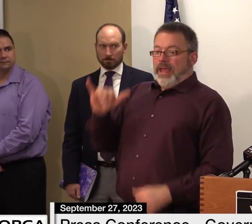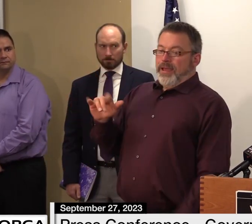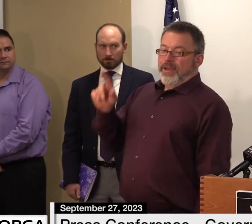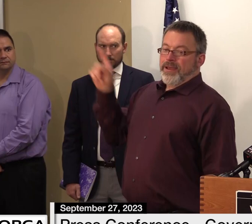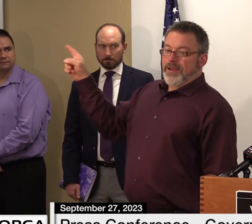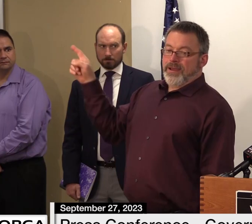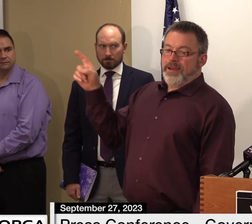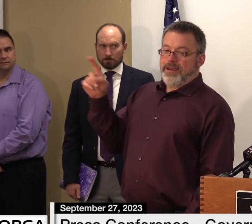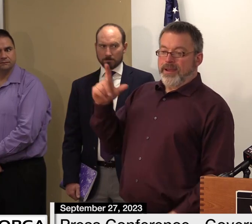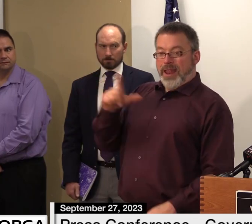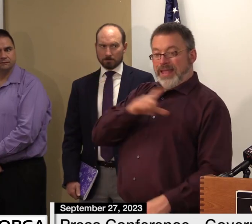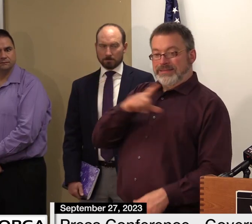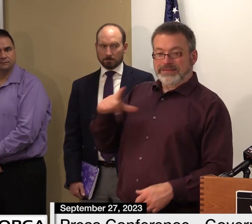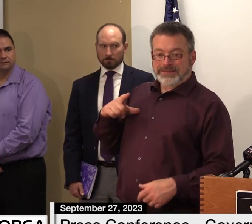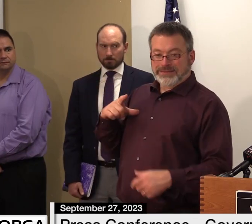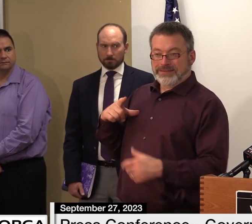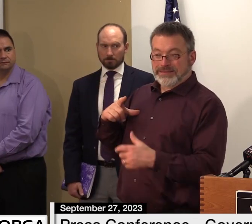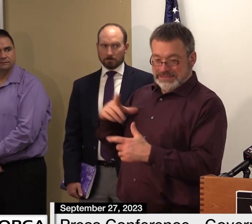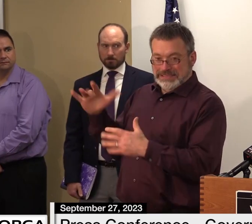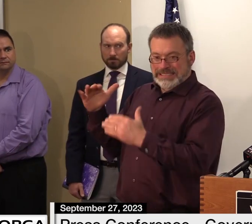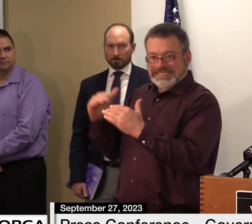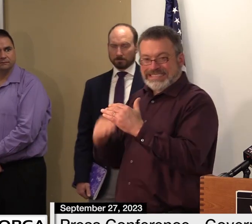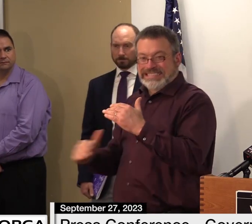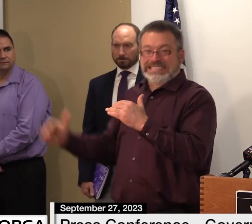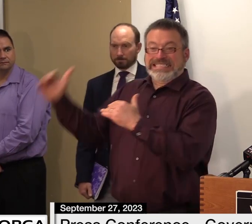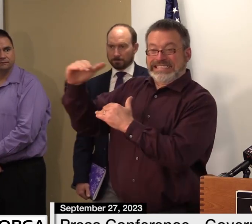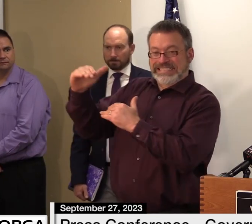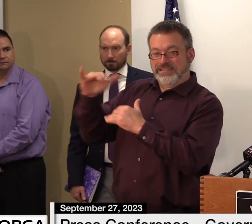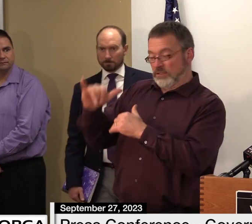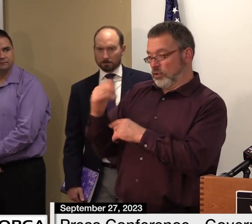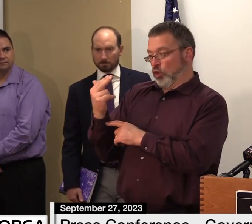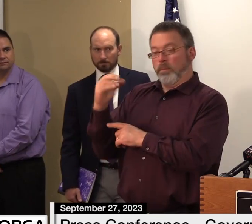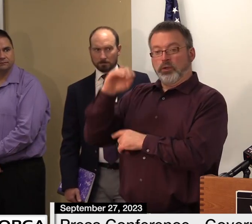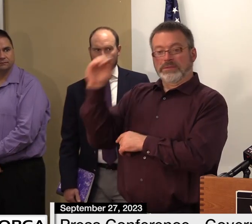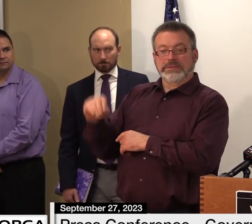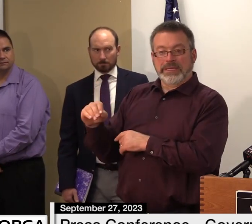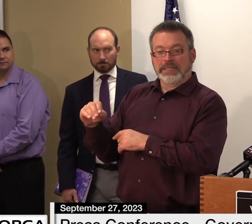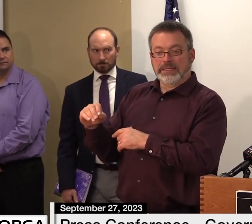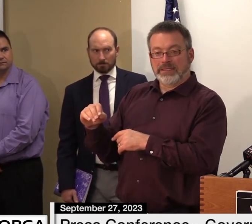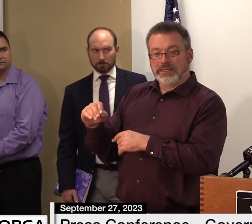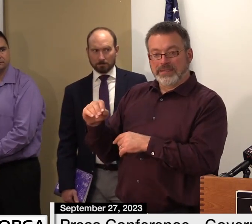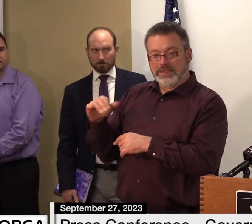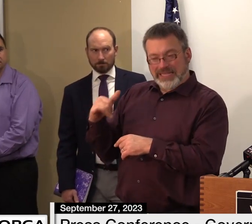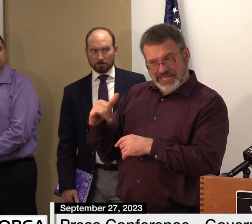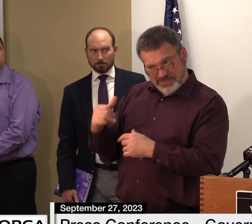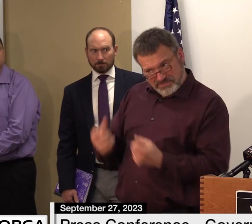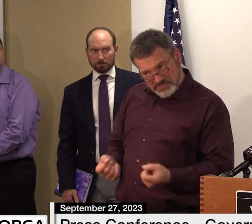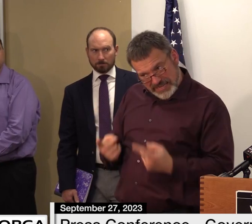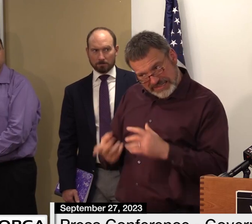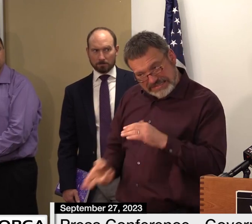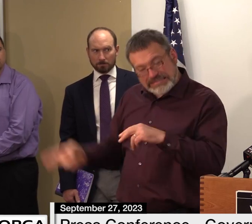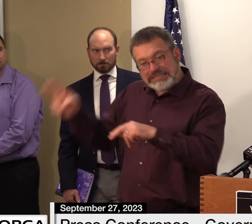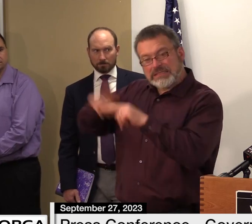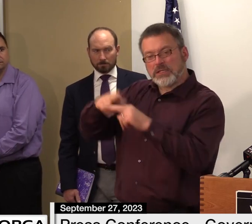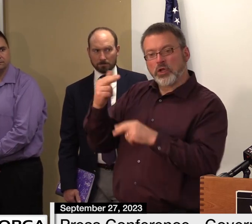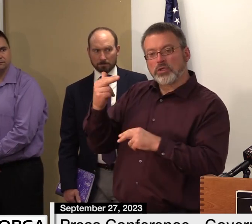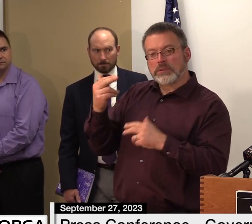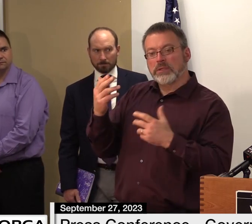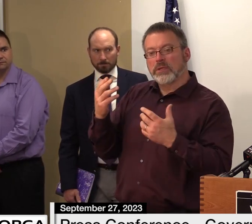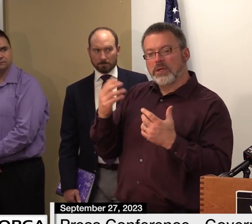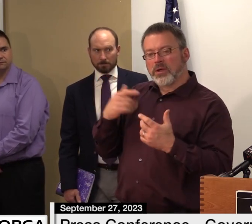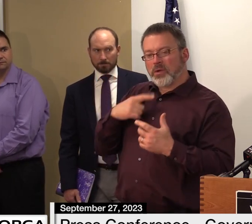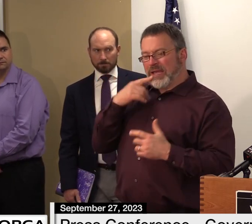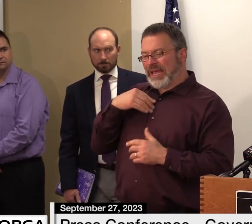the last go-around, 13% increase in spending. We had advocated for 8 or 9, so